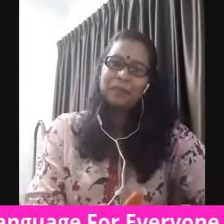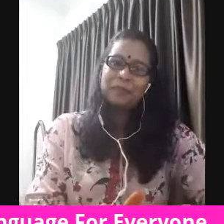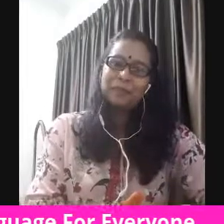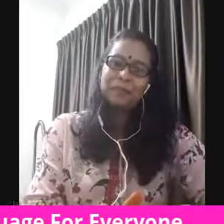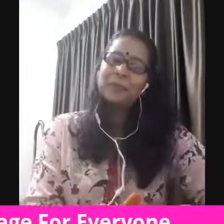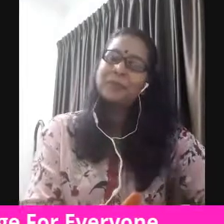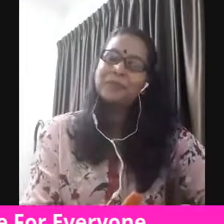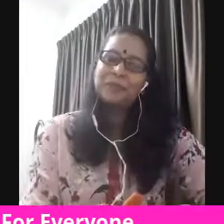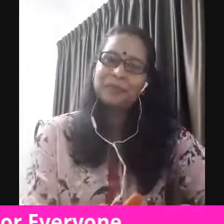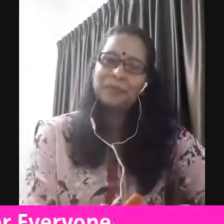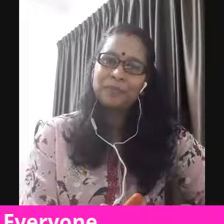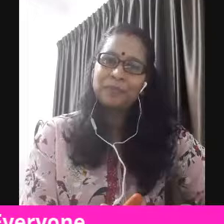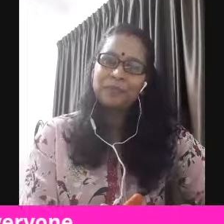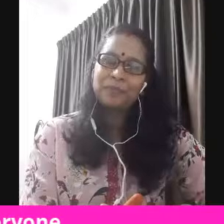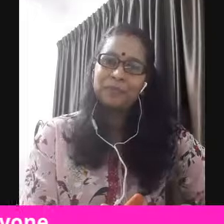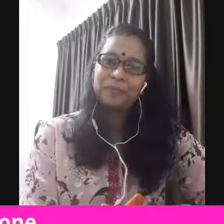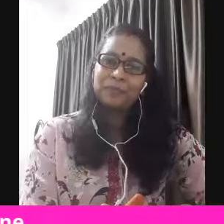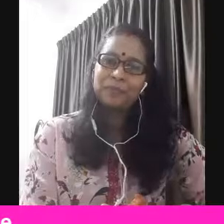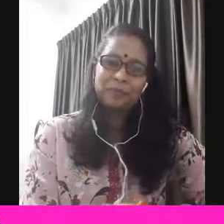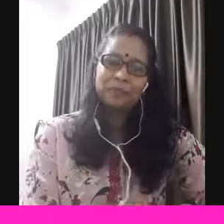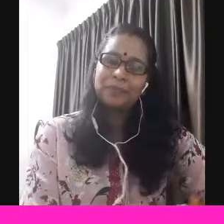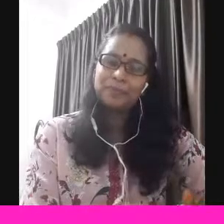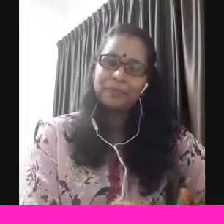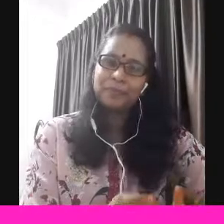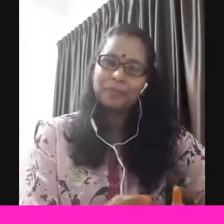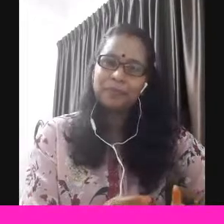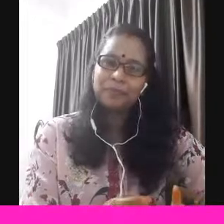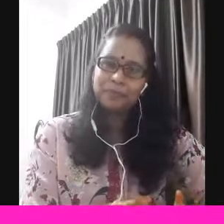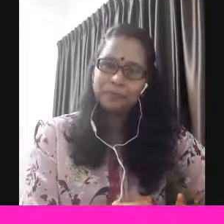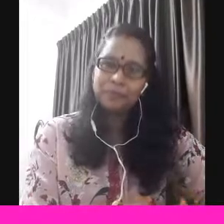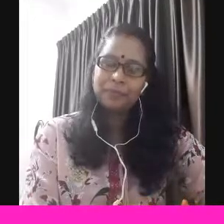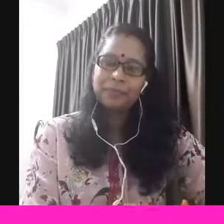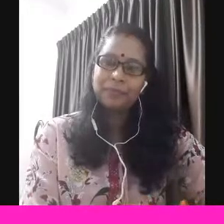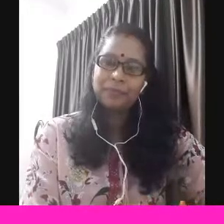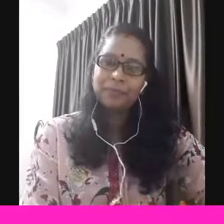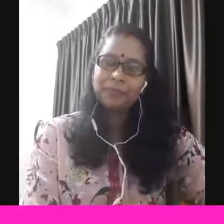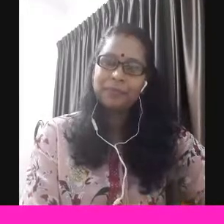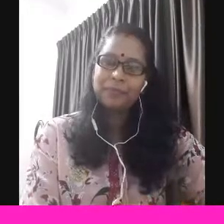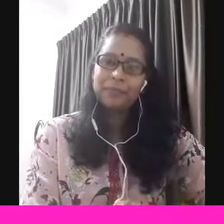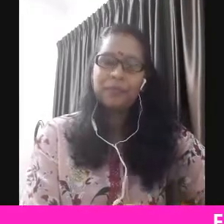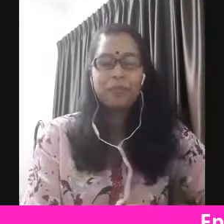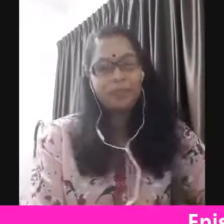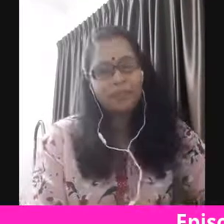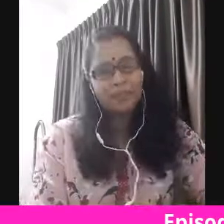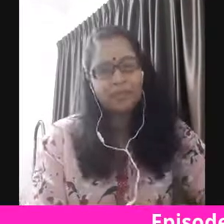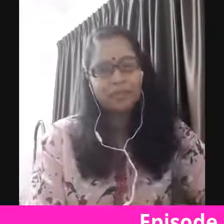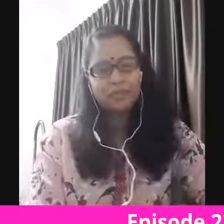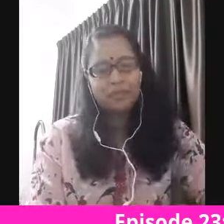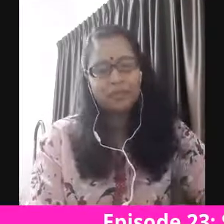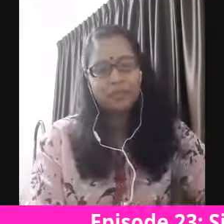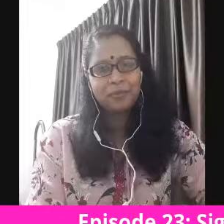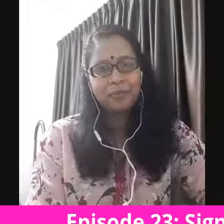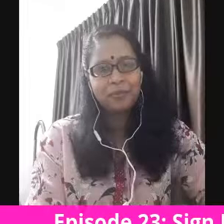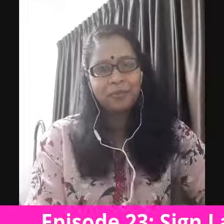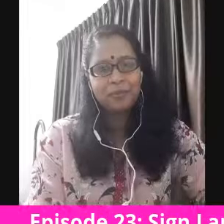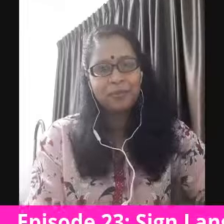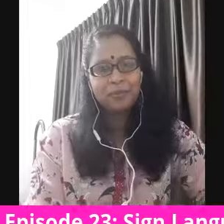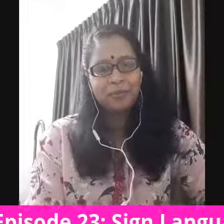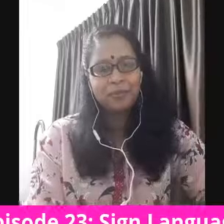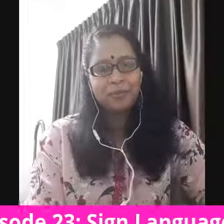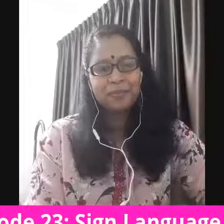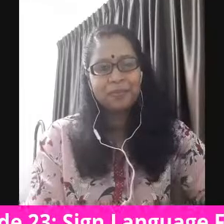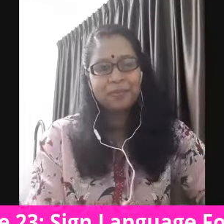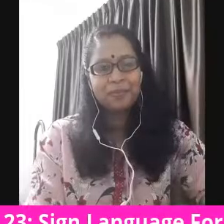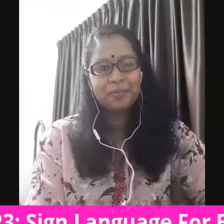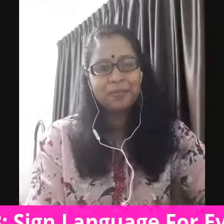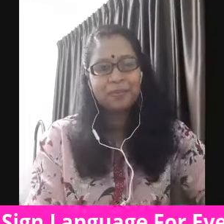All right. So yeah, before we move on, I just wanted to say the first time I had this exposure